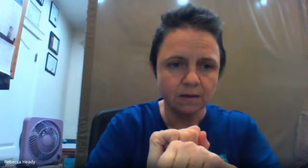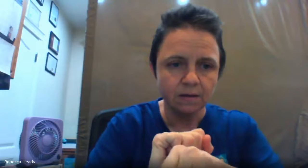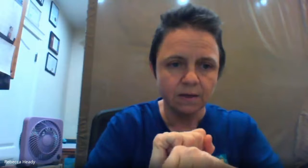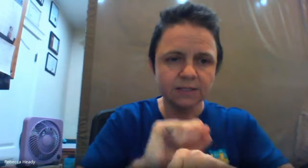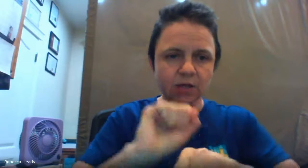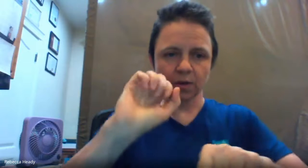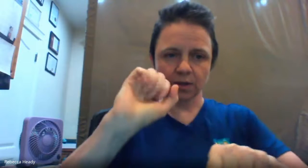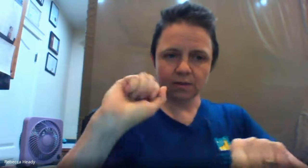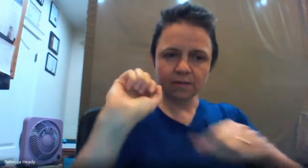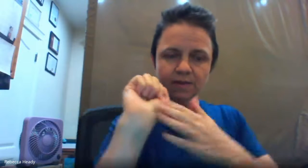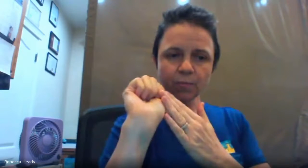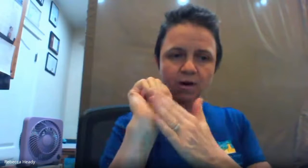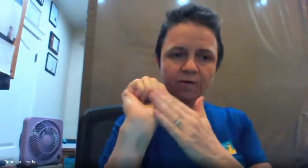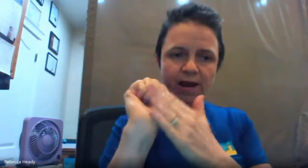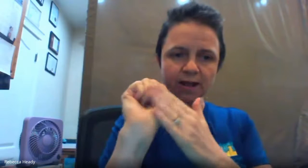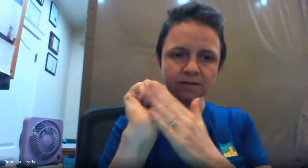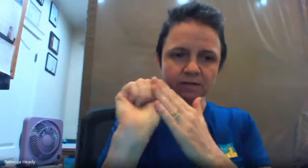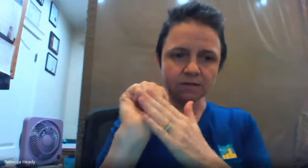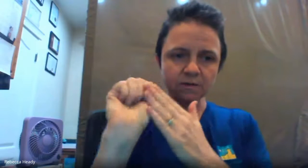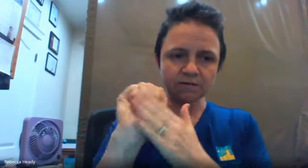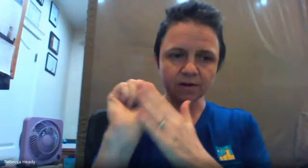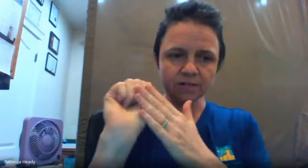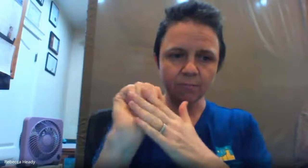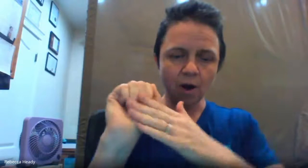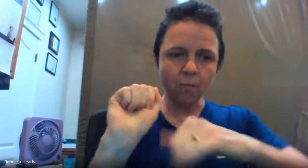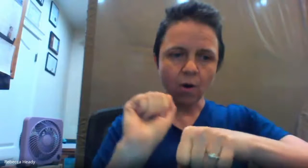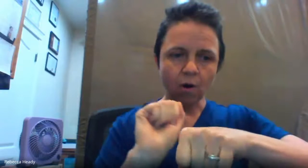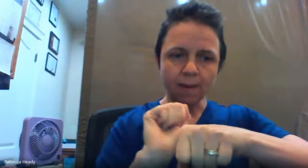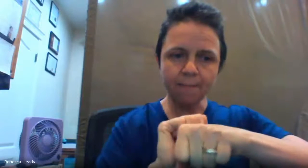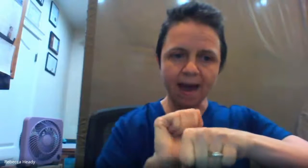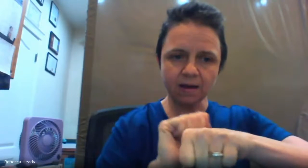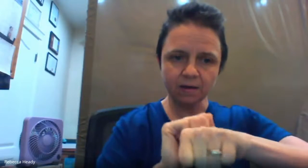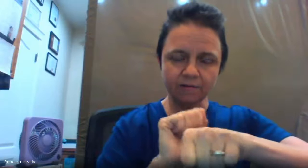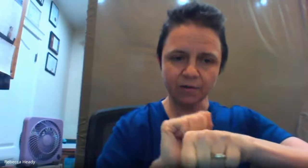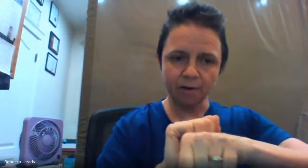So this part of your hand, your fingers and palm are on the back of your thumb.